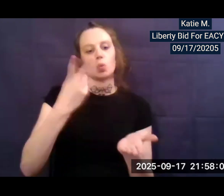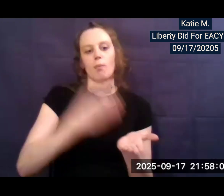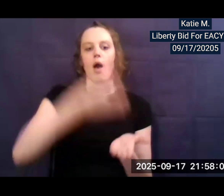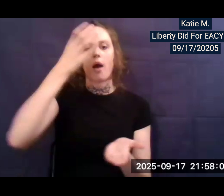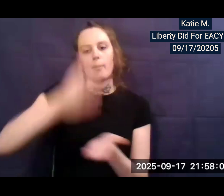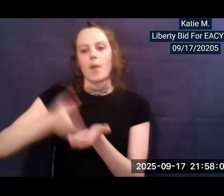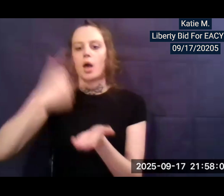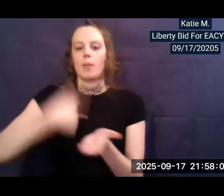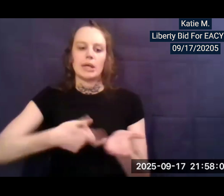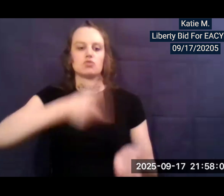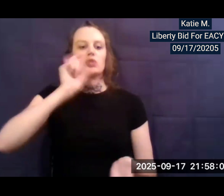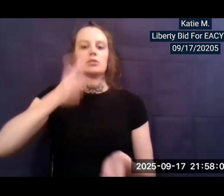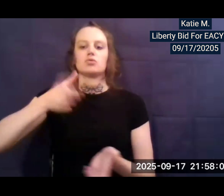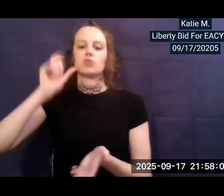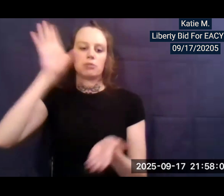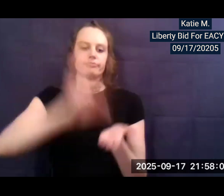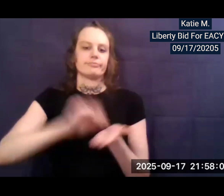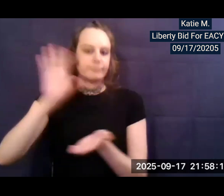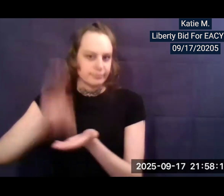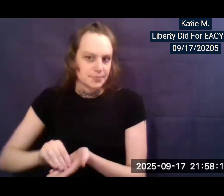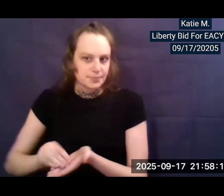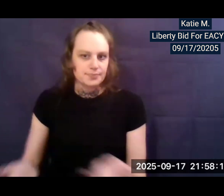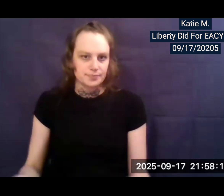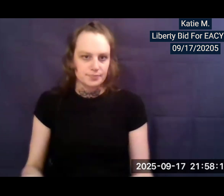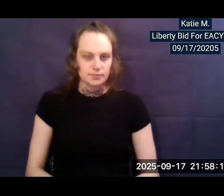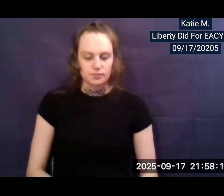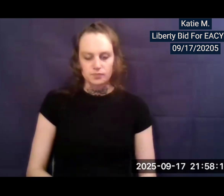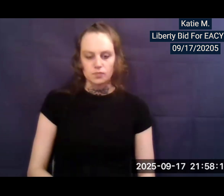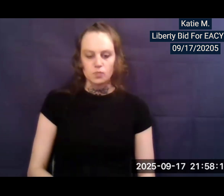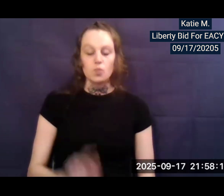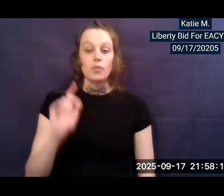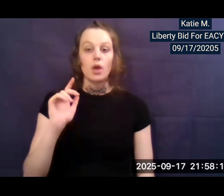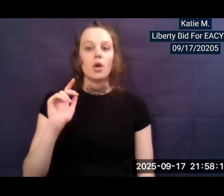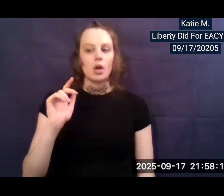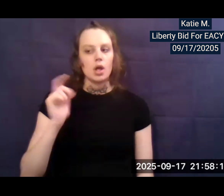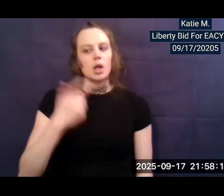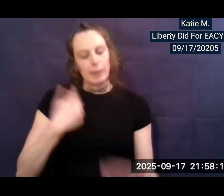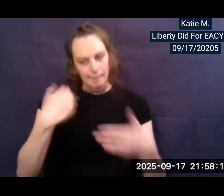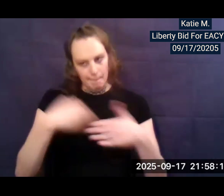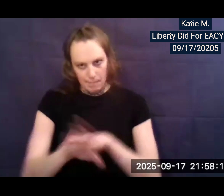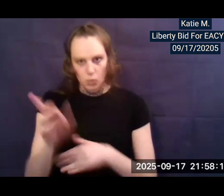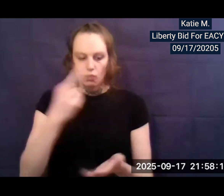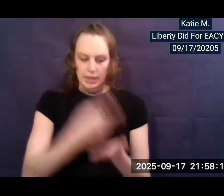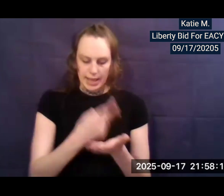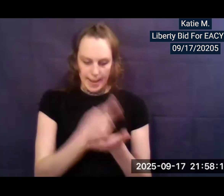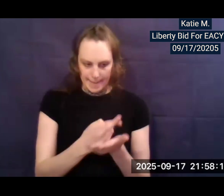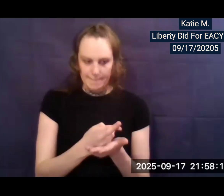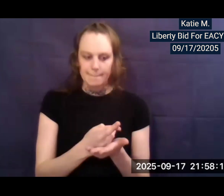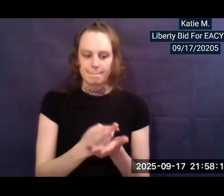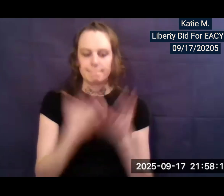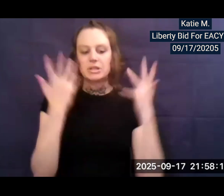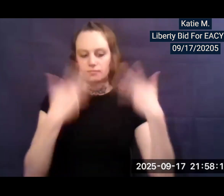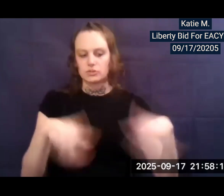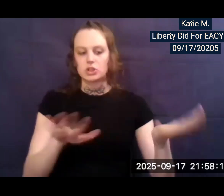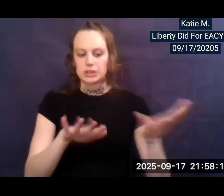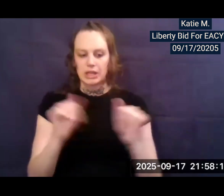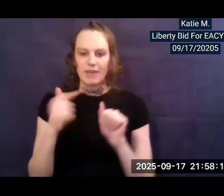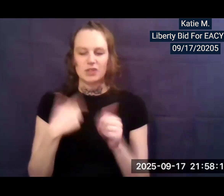for the rest of the time. So eventually I got into rehab. I got out. I tried to do IOP. That didn't